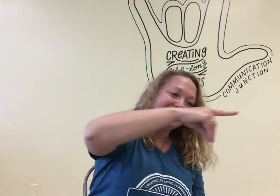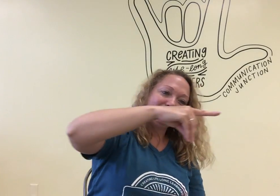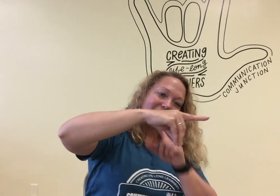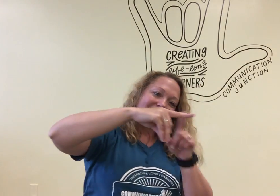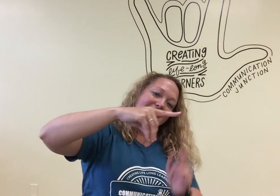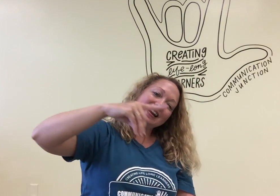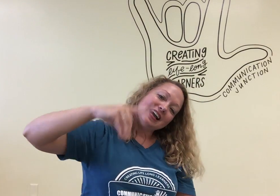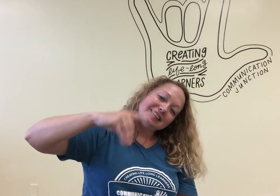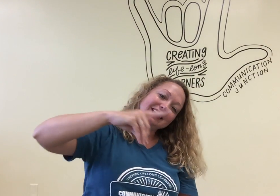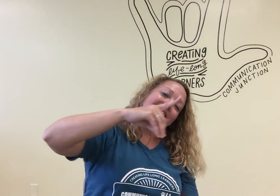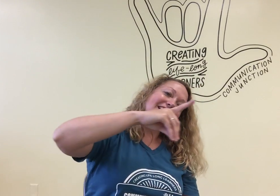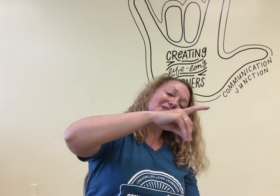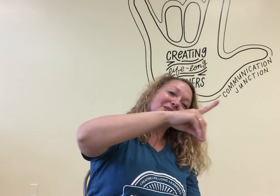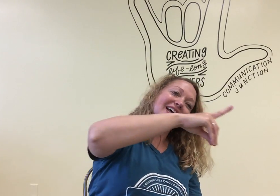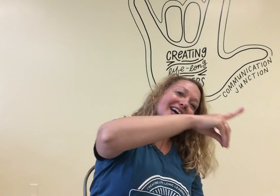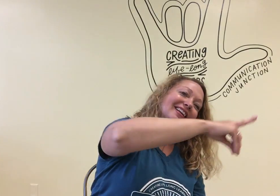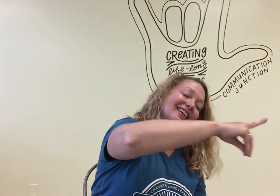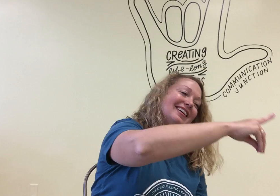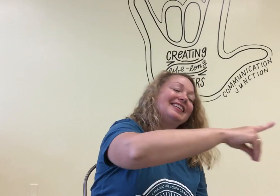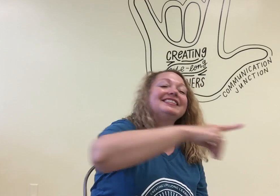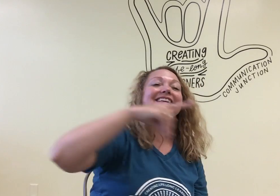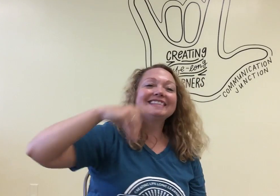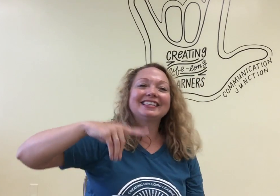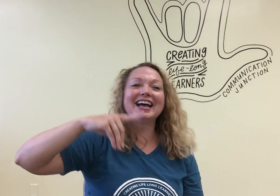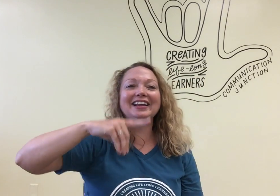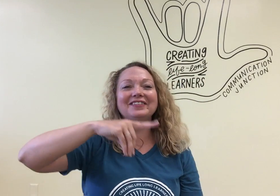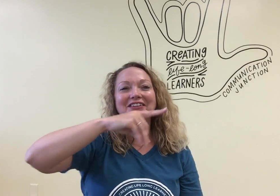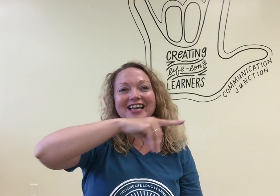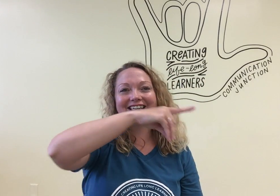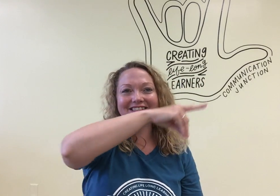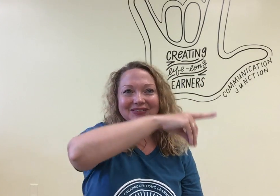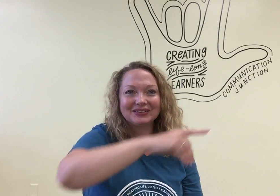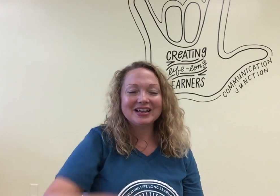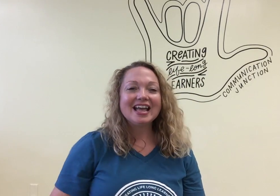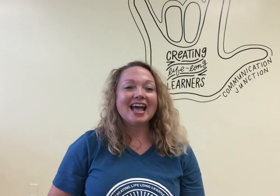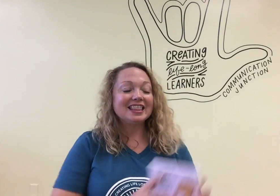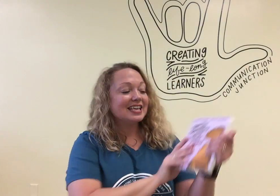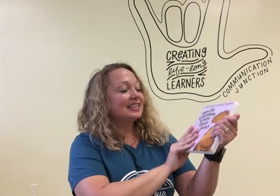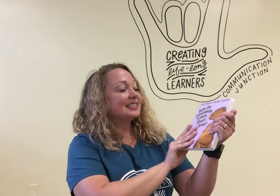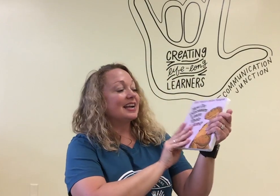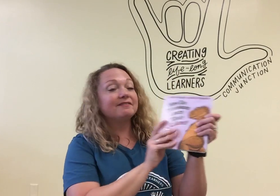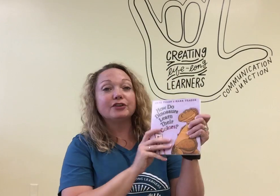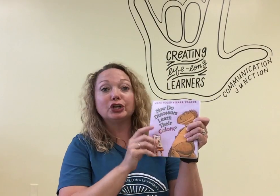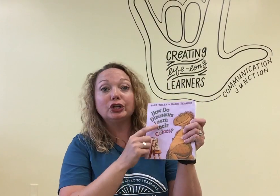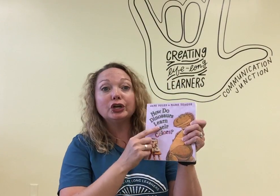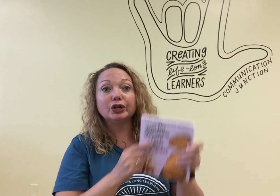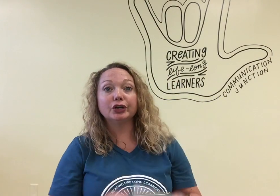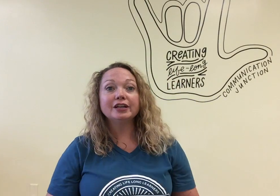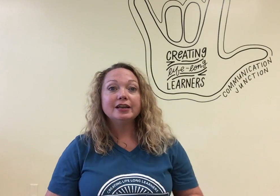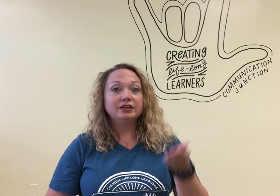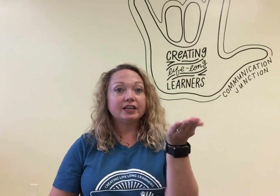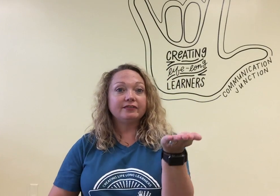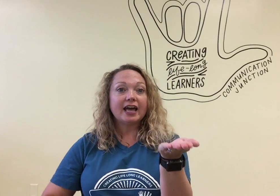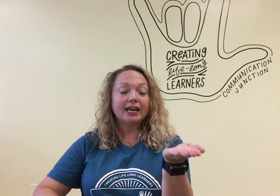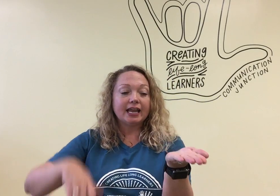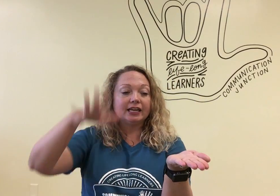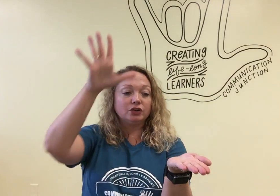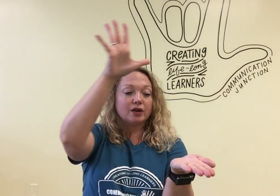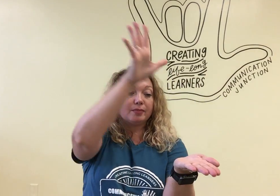you're looking at it, I can see the dinosaur's head. That's the sign for dinosaur. And then the sign for learn, you take a flat hand and you grab